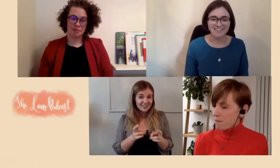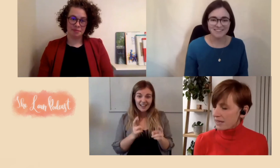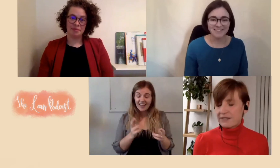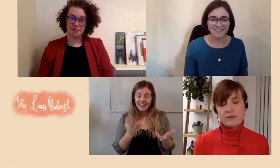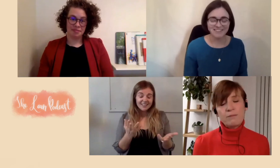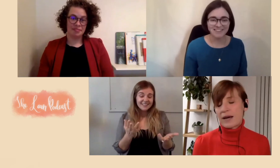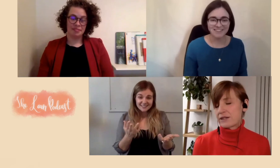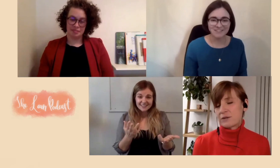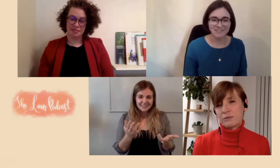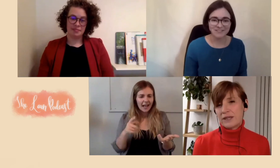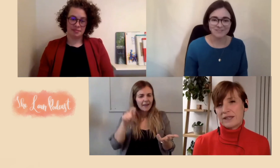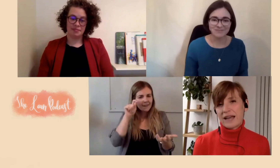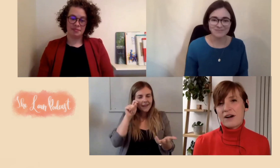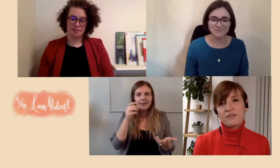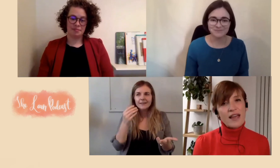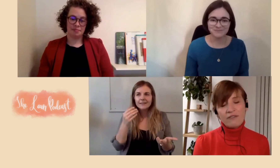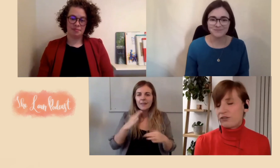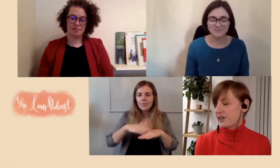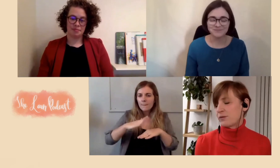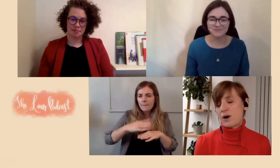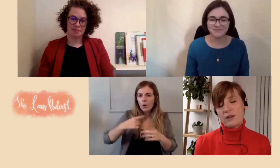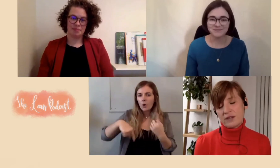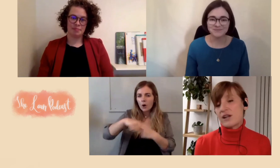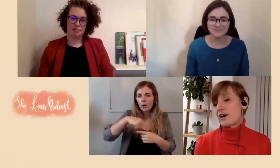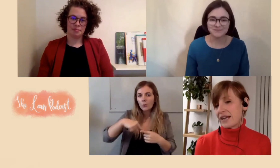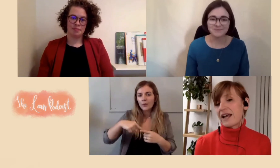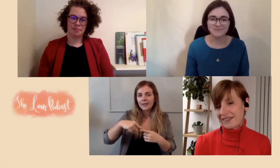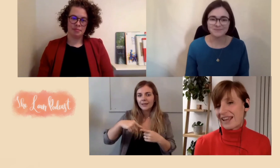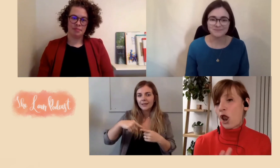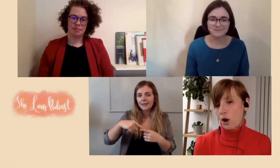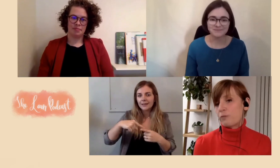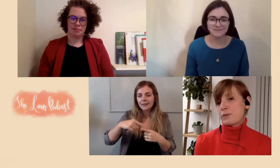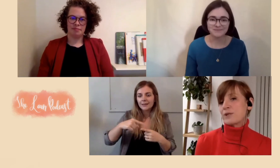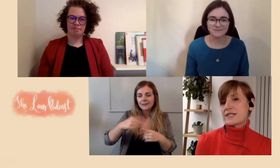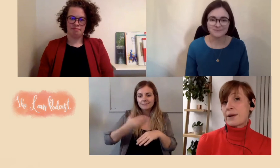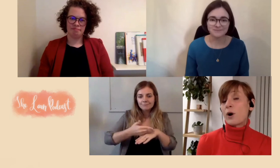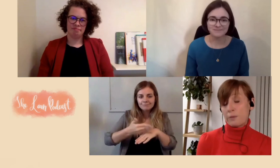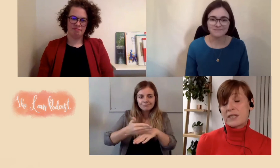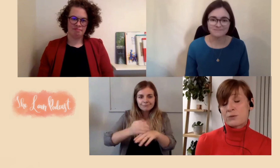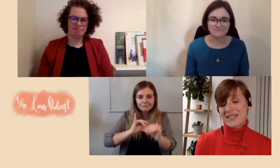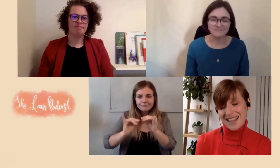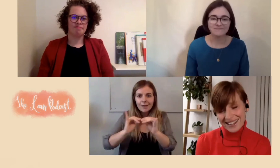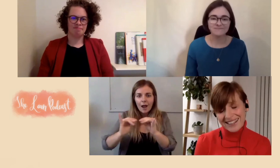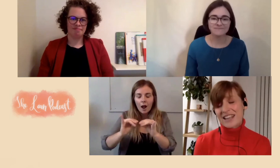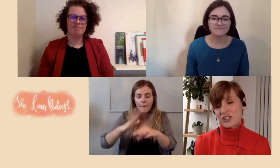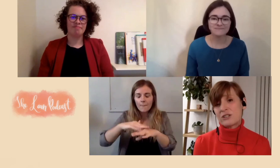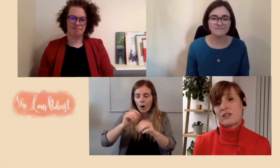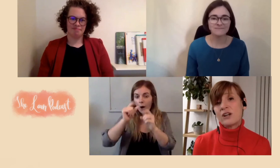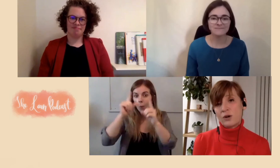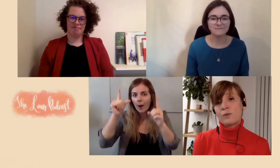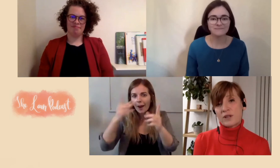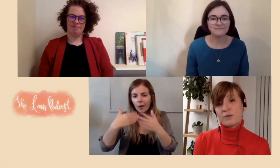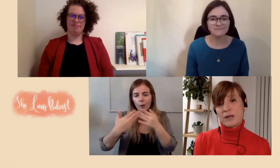what's involved in it as well. Yeah. I mean, I must admit, I've